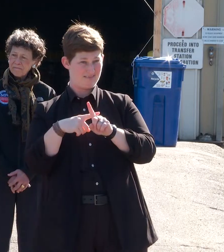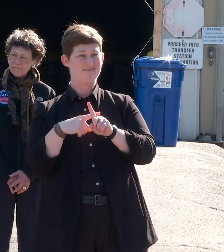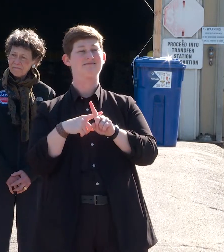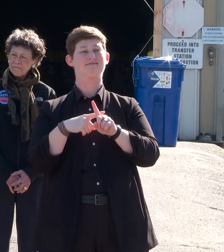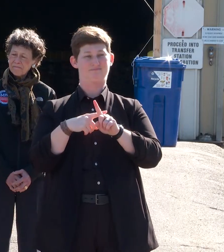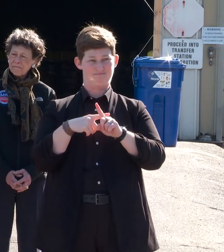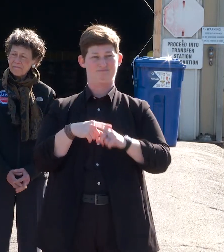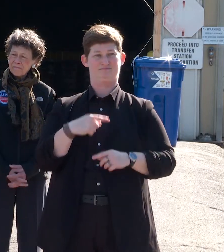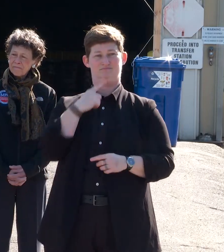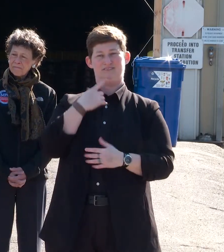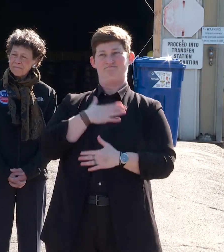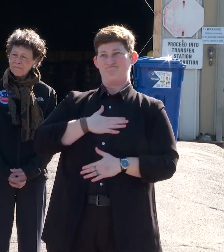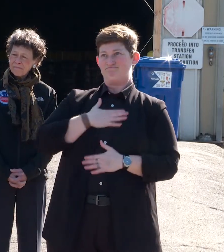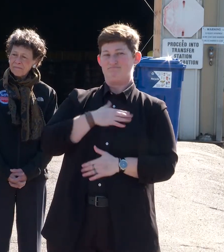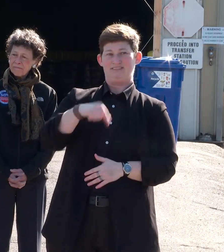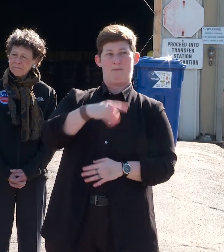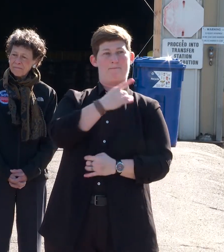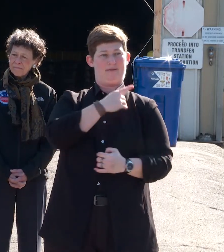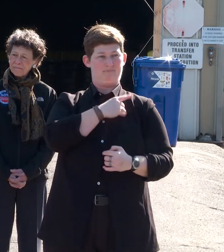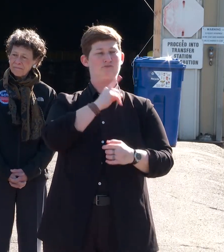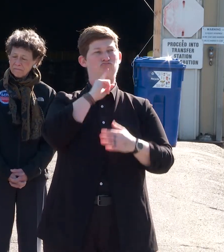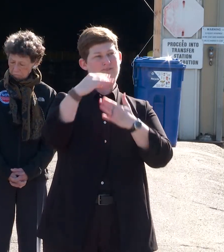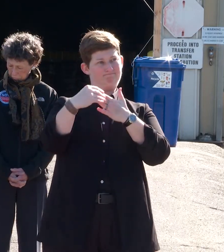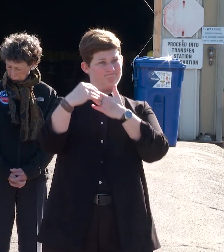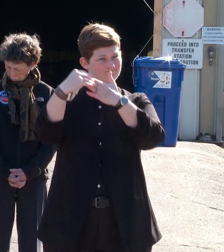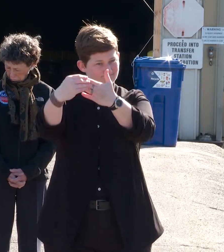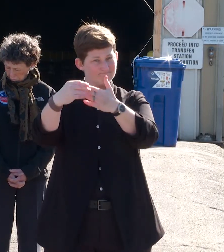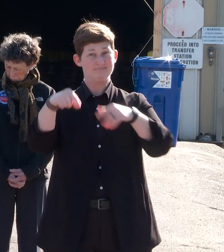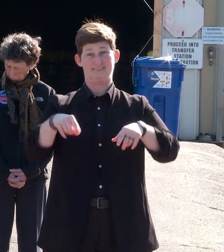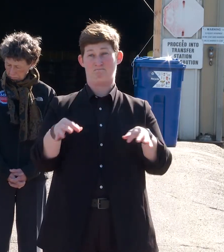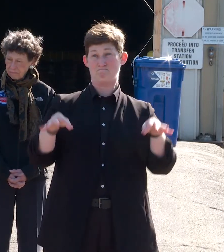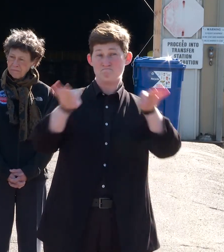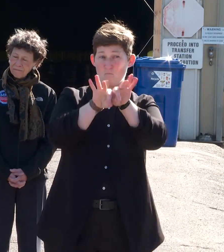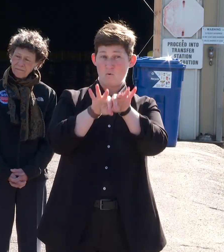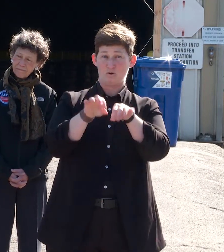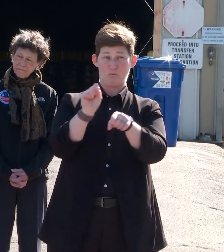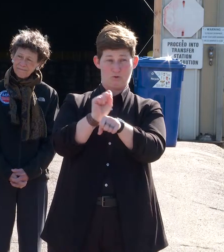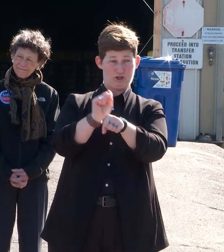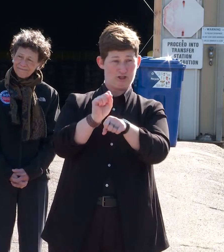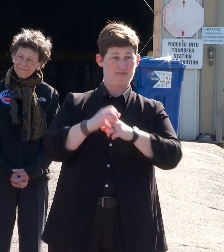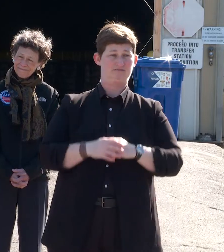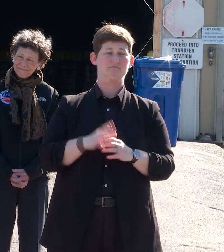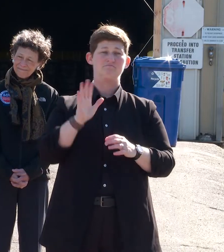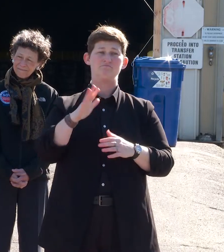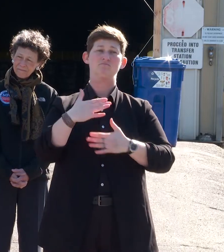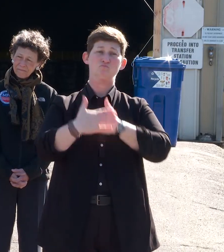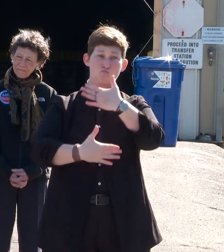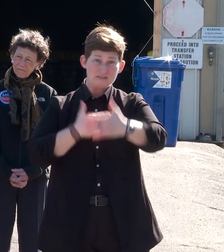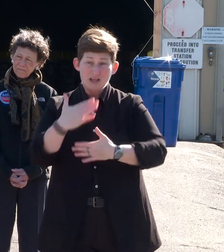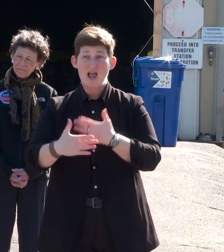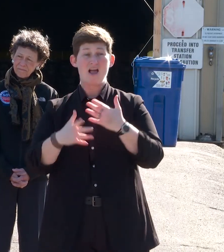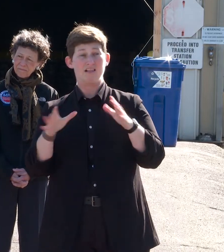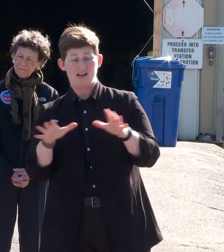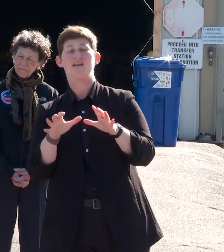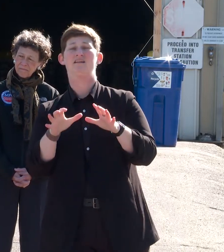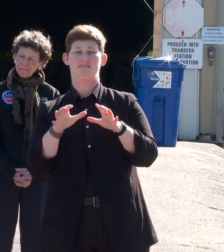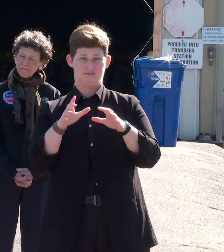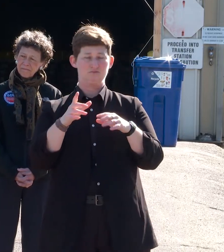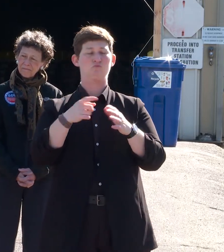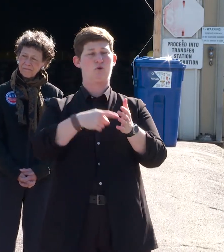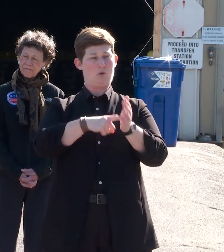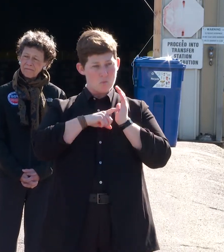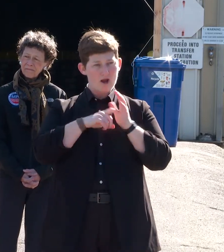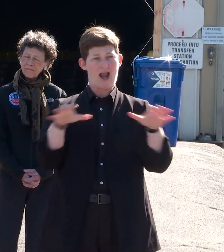is leading this important work. We know that recycling requires actions from individuals. You heard this from Deputy